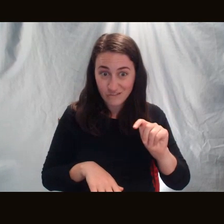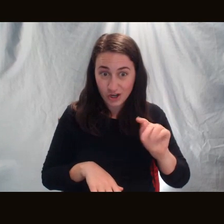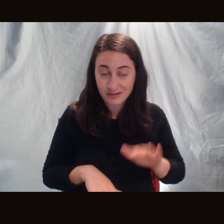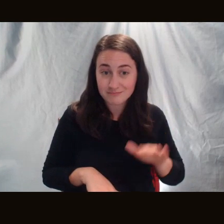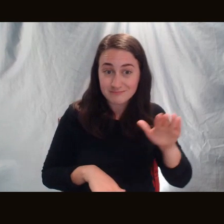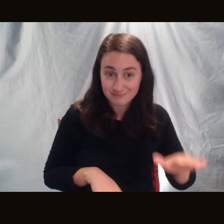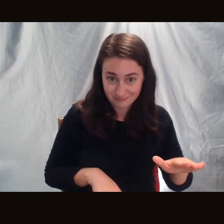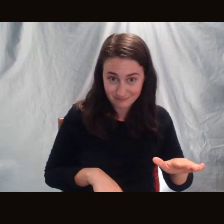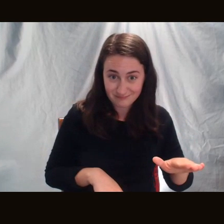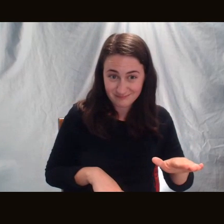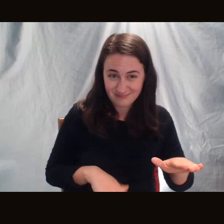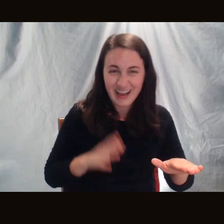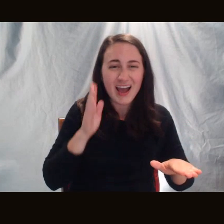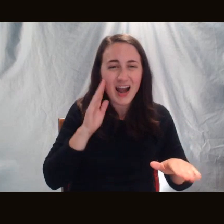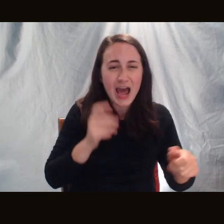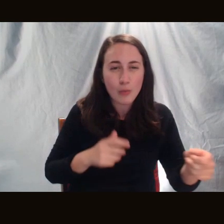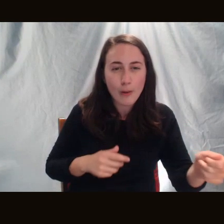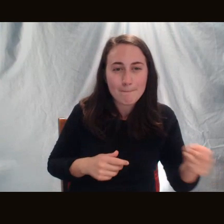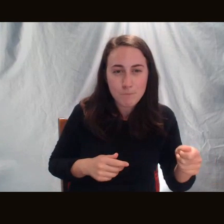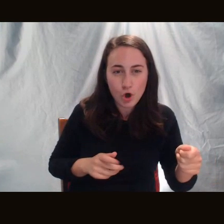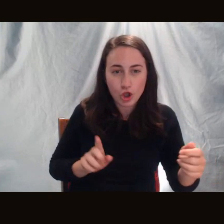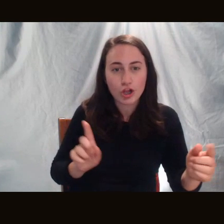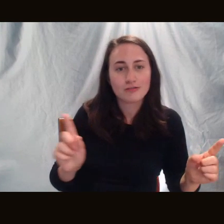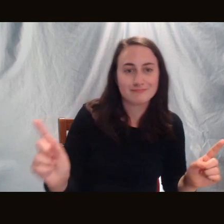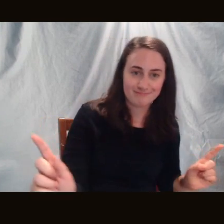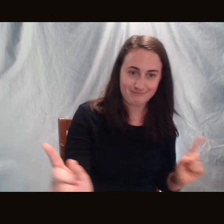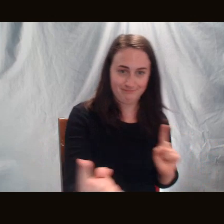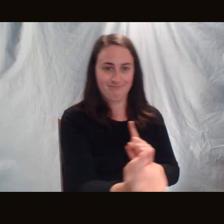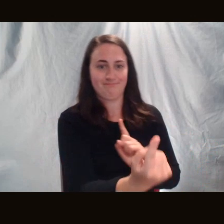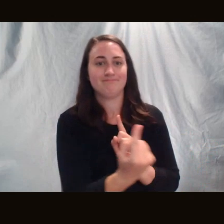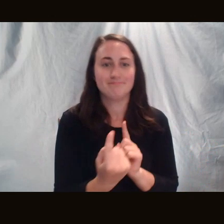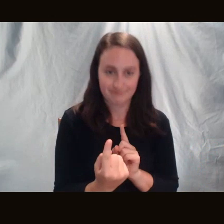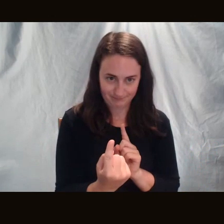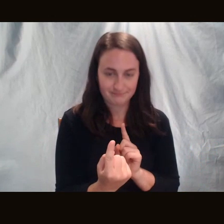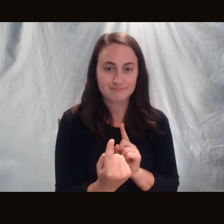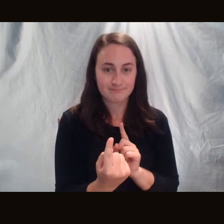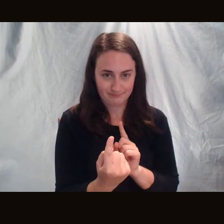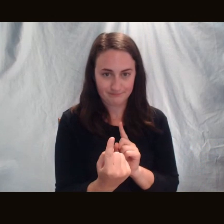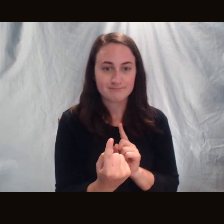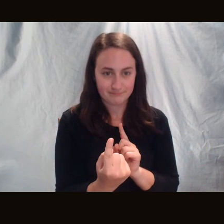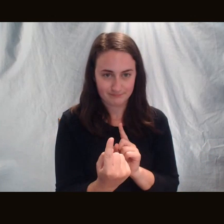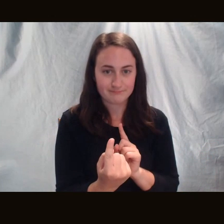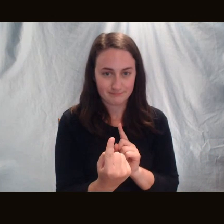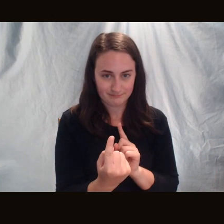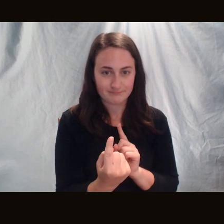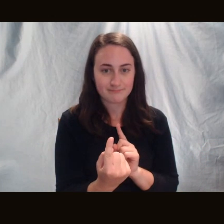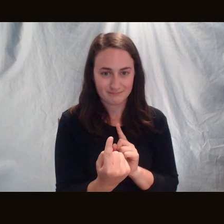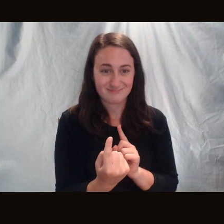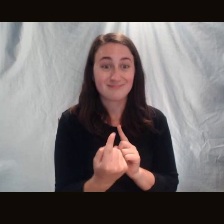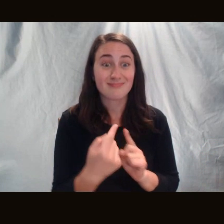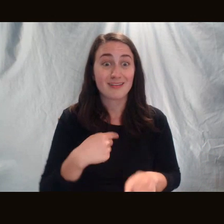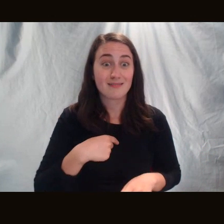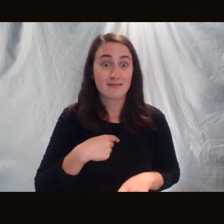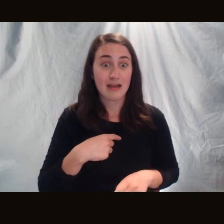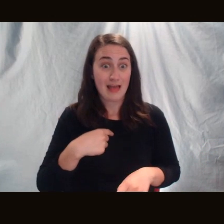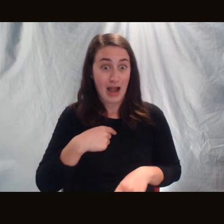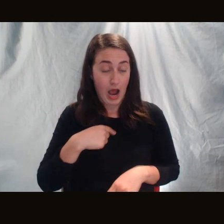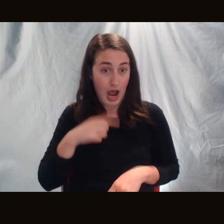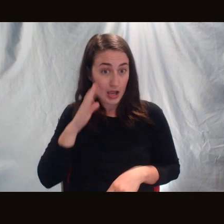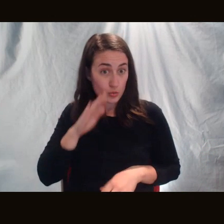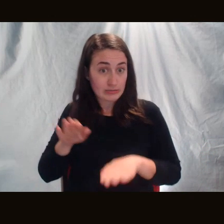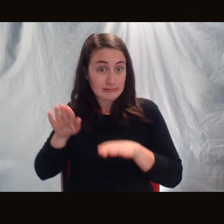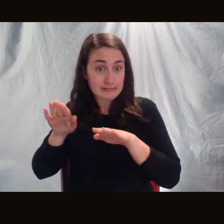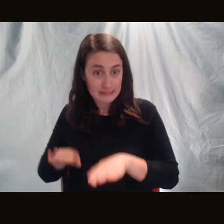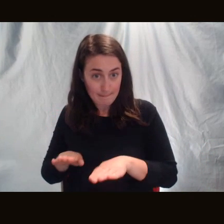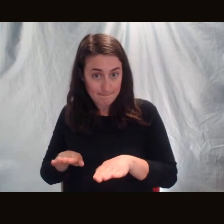my left hand, and then she continues to travel, change direction to pivot, and then I step together. She goes back. We